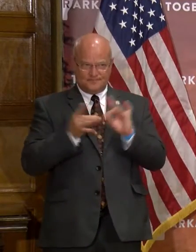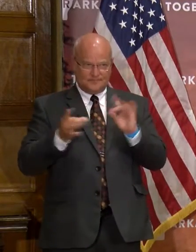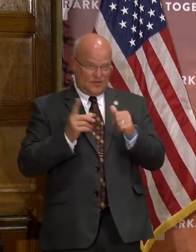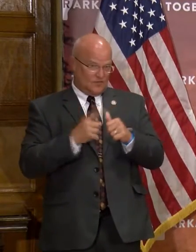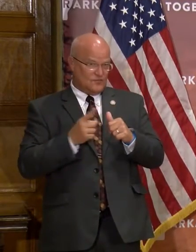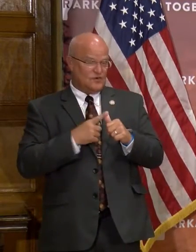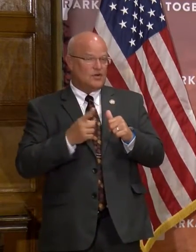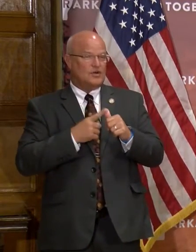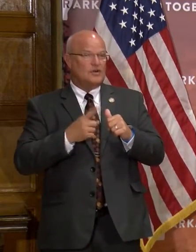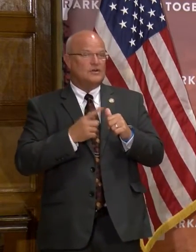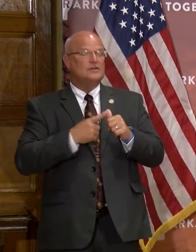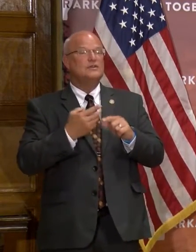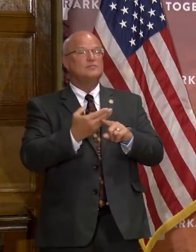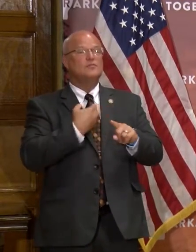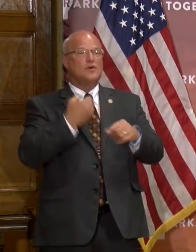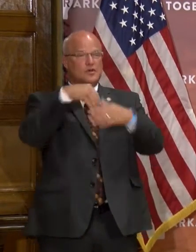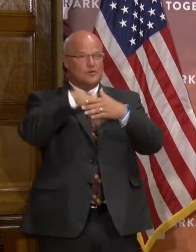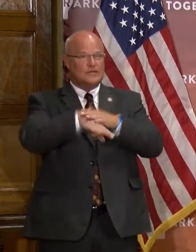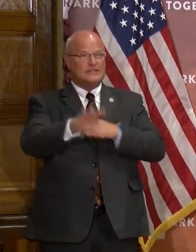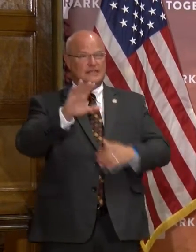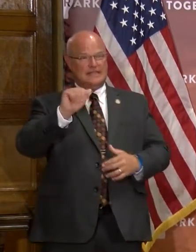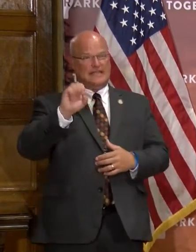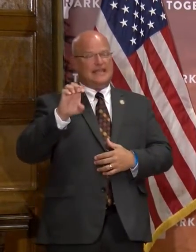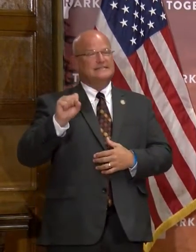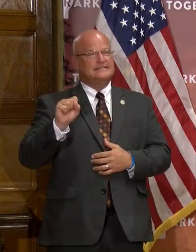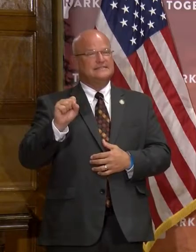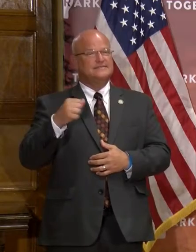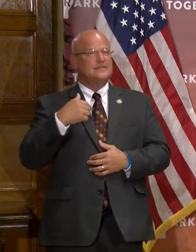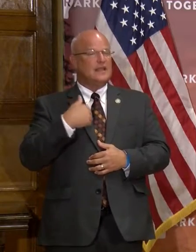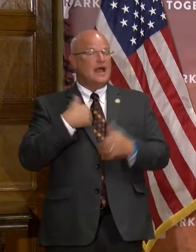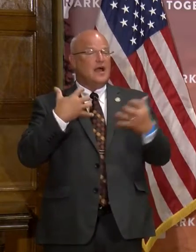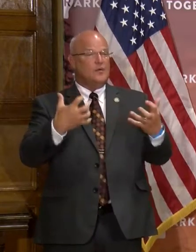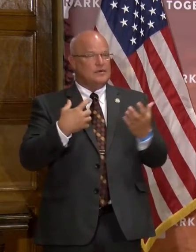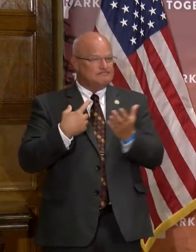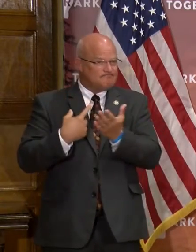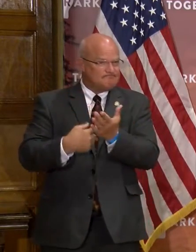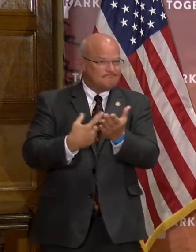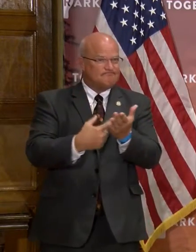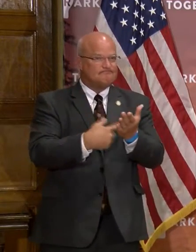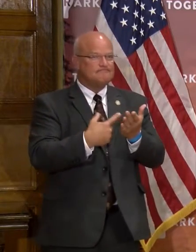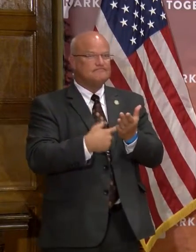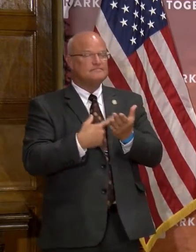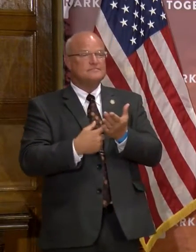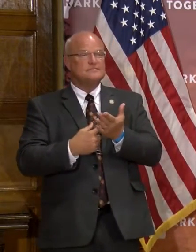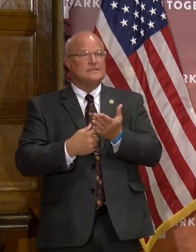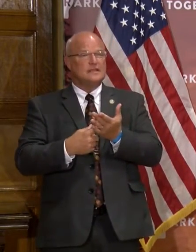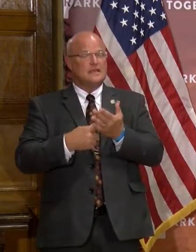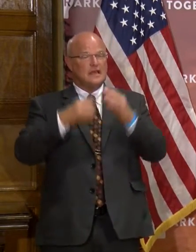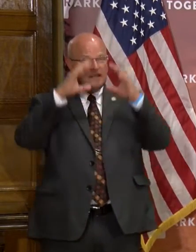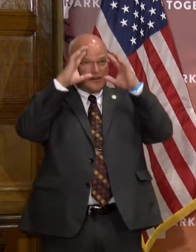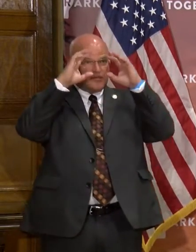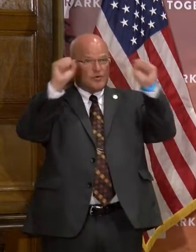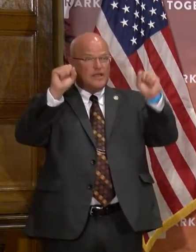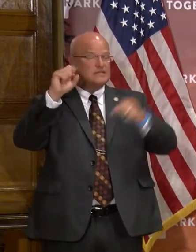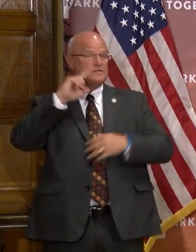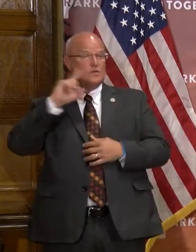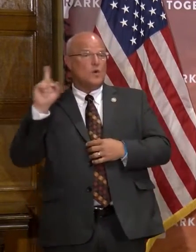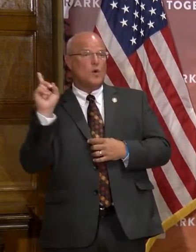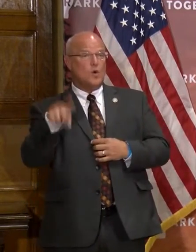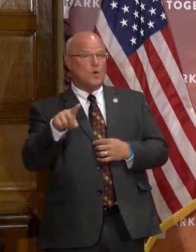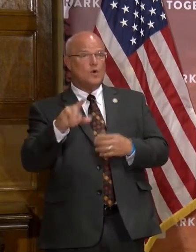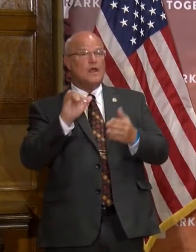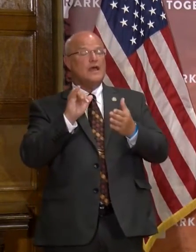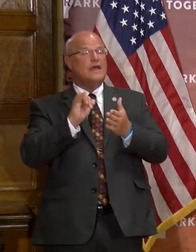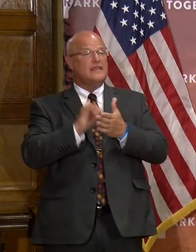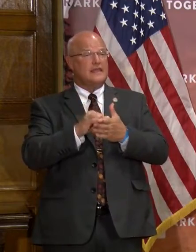first before we go into the cases. And I wanted to discuss the President's executive orders that